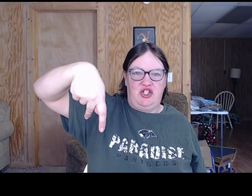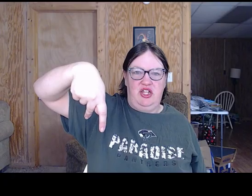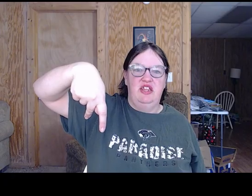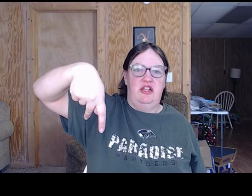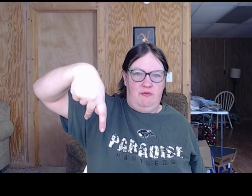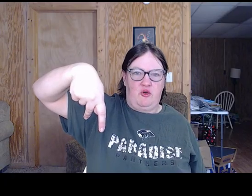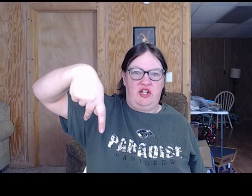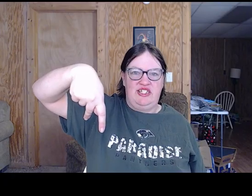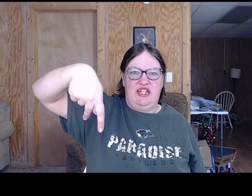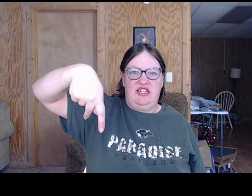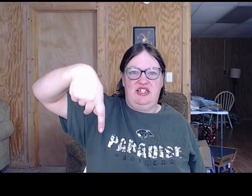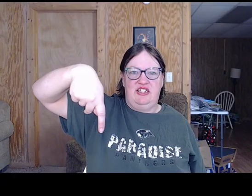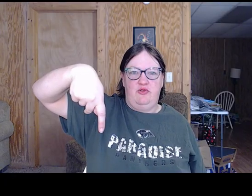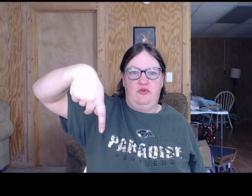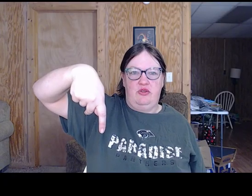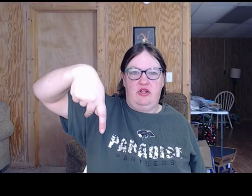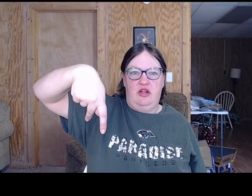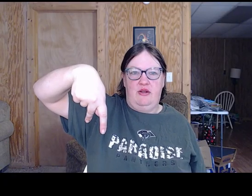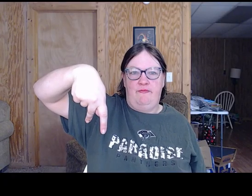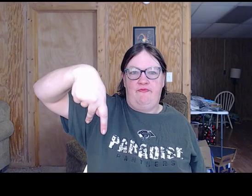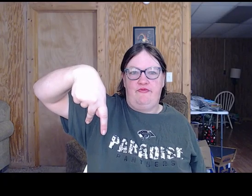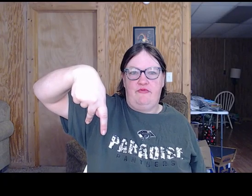a little more extended